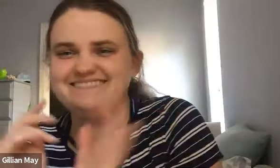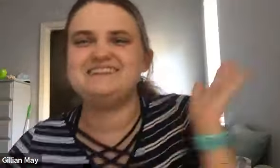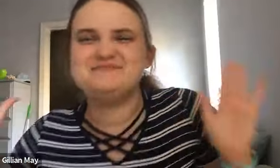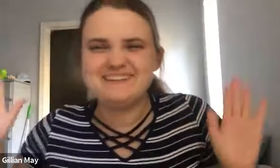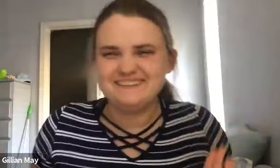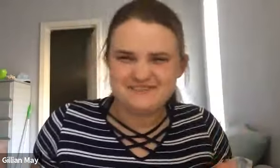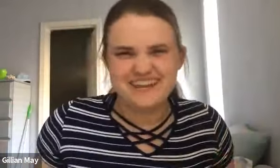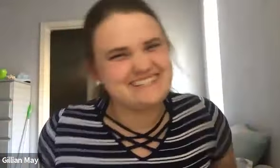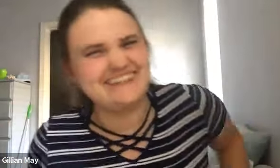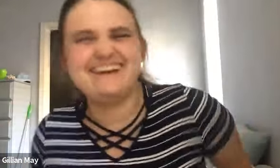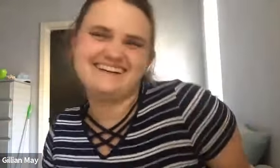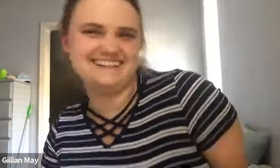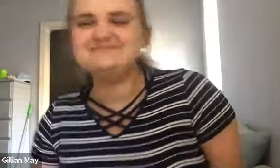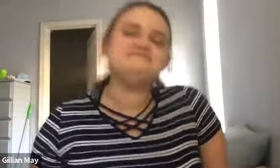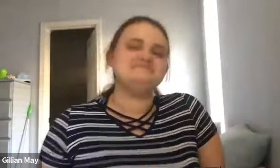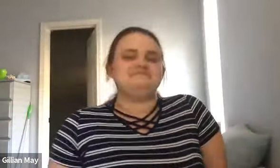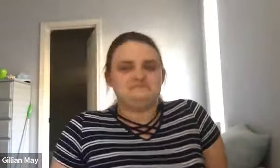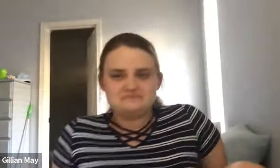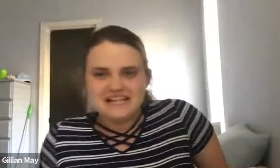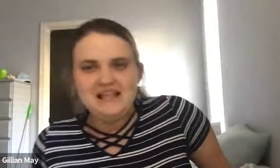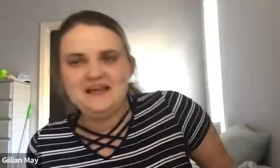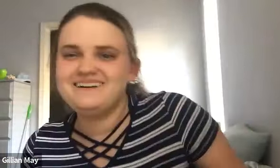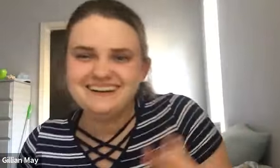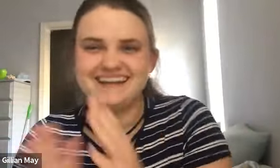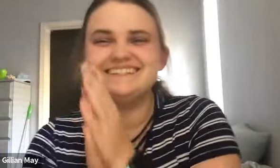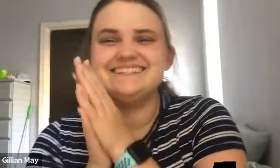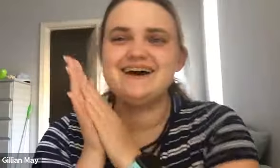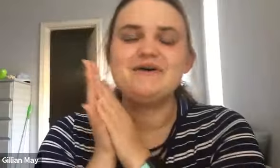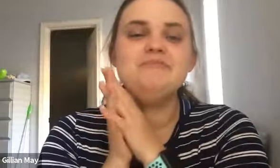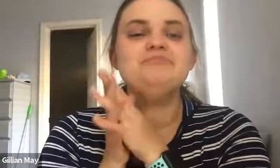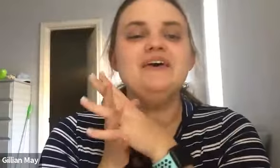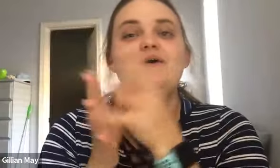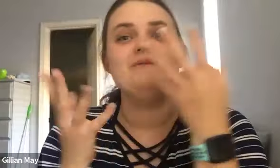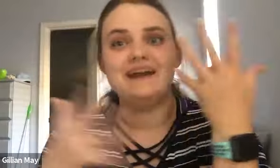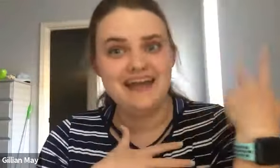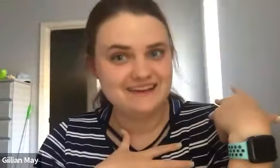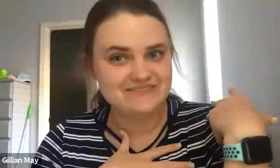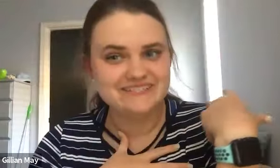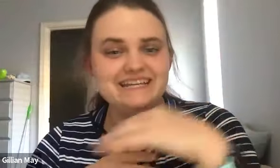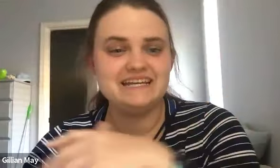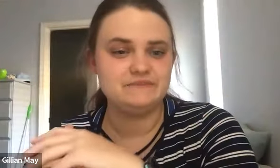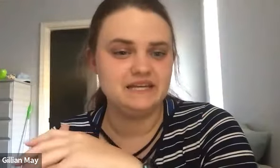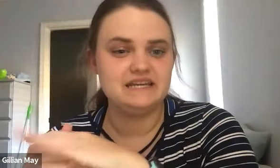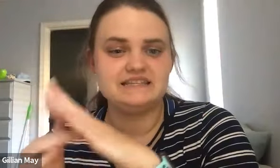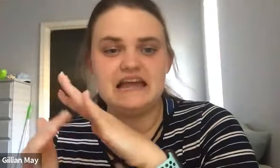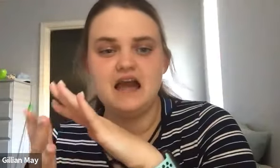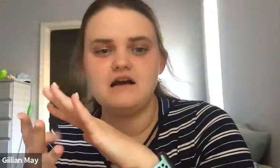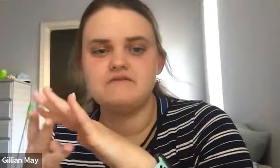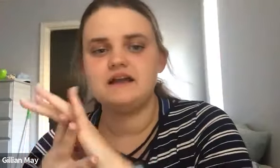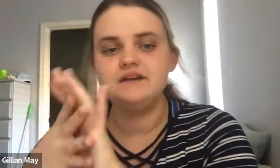There's my little notification. All right. Okay, so what I had for today's meeting is I